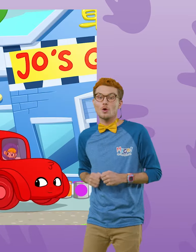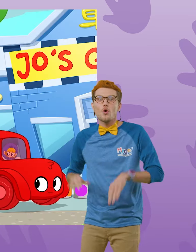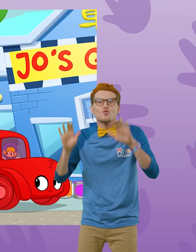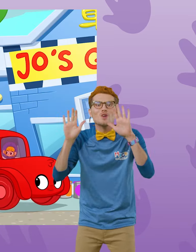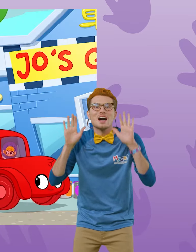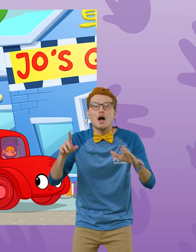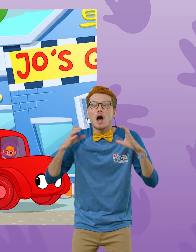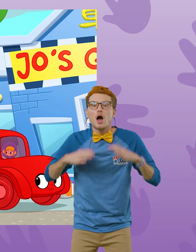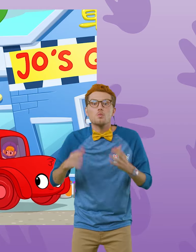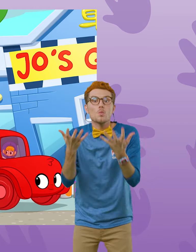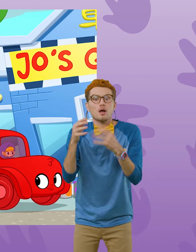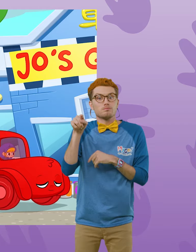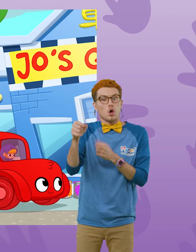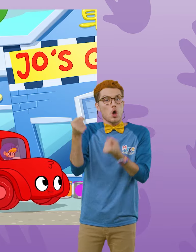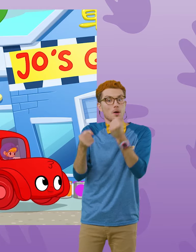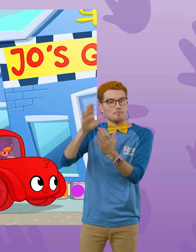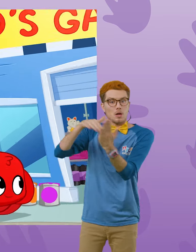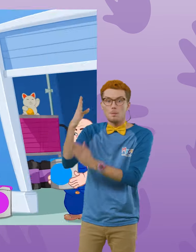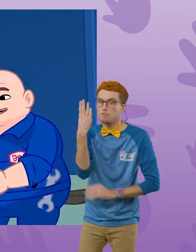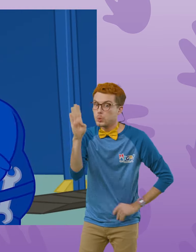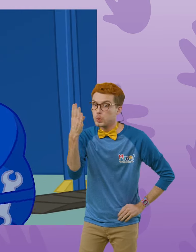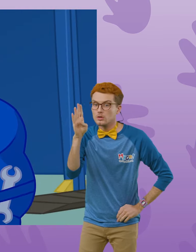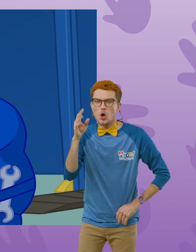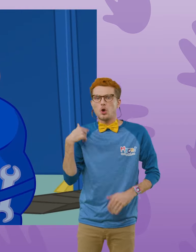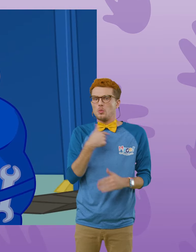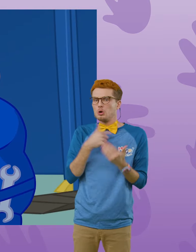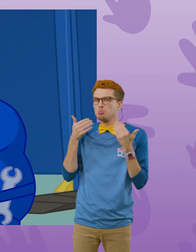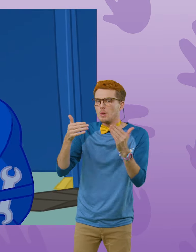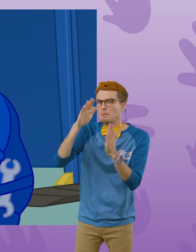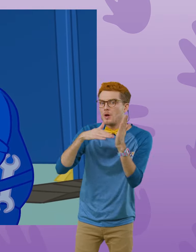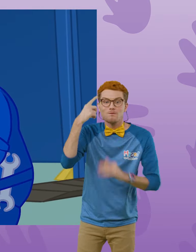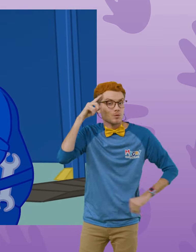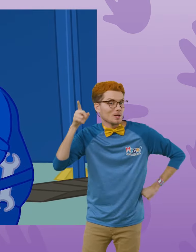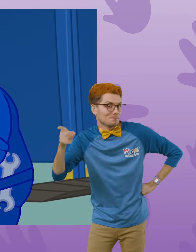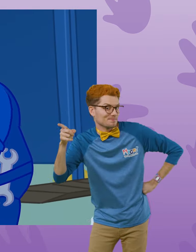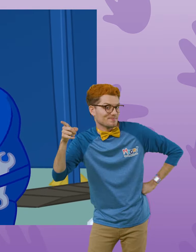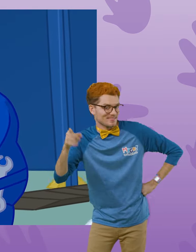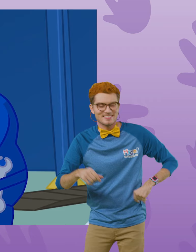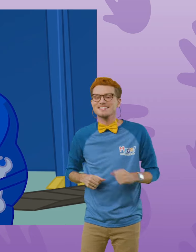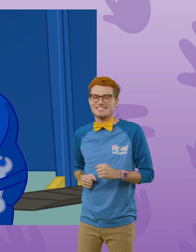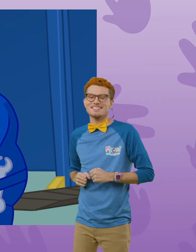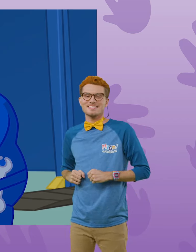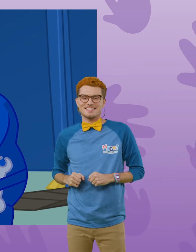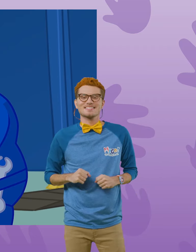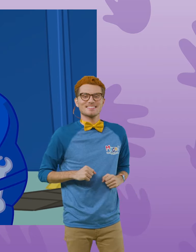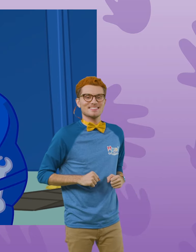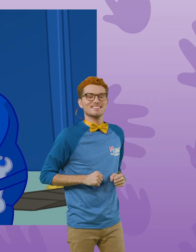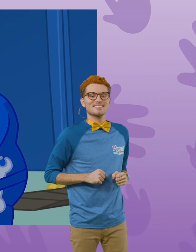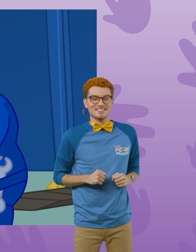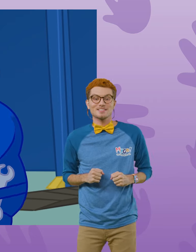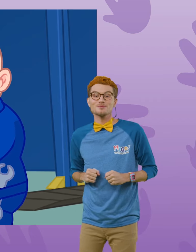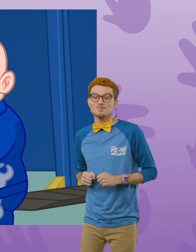Great. The customer wanted this car to be blue, so we're going to paint it for him.